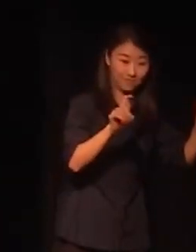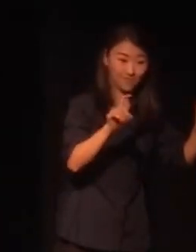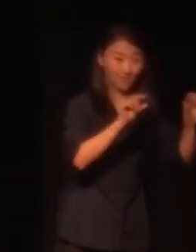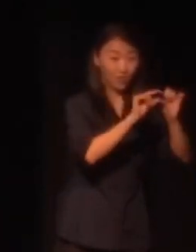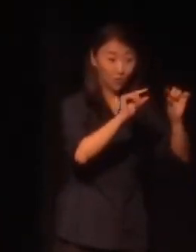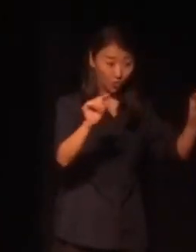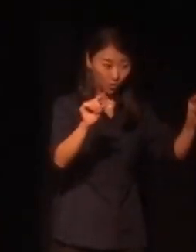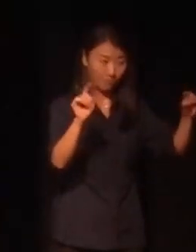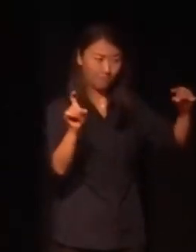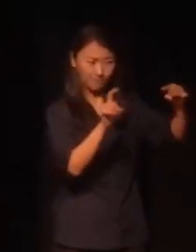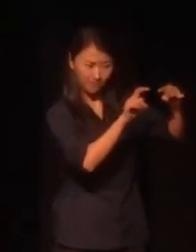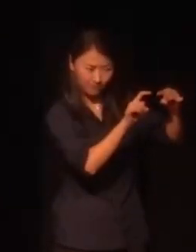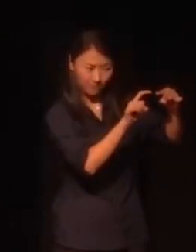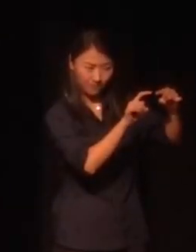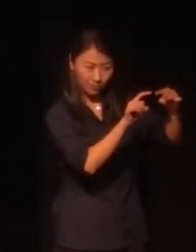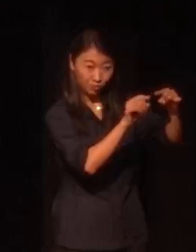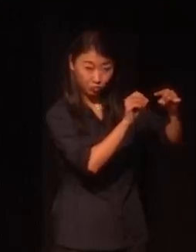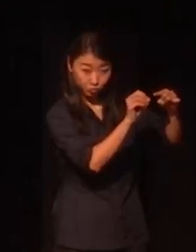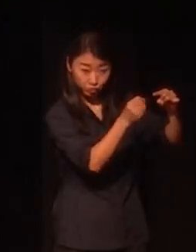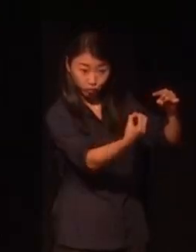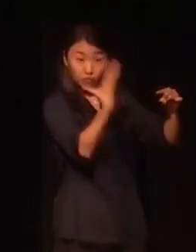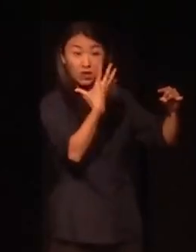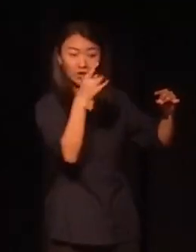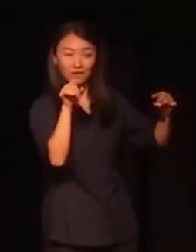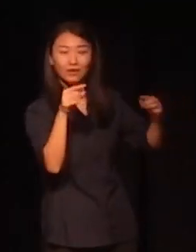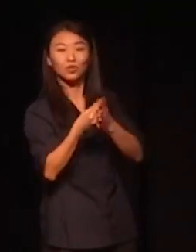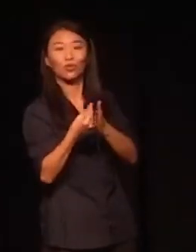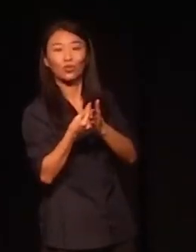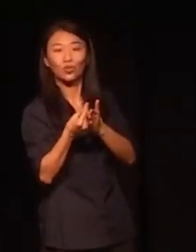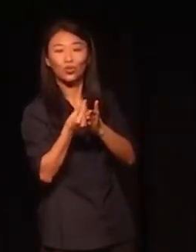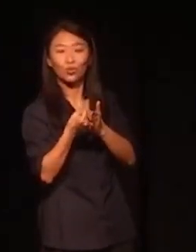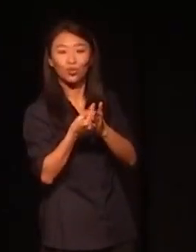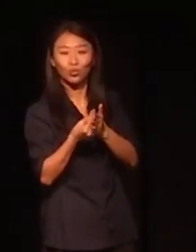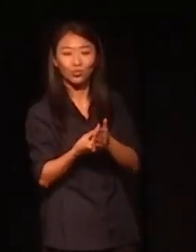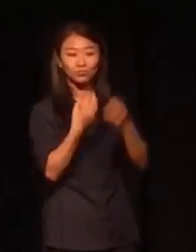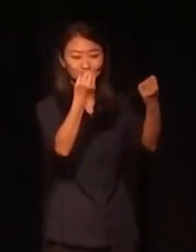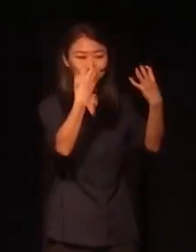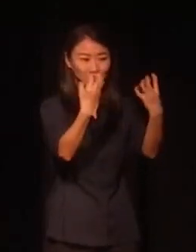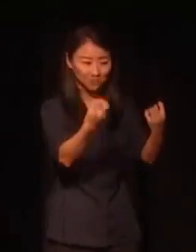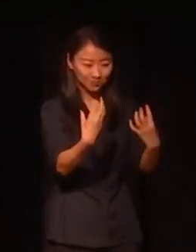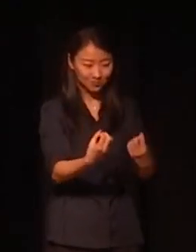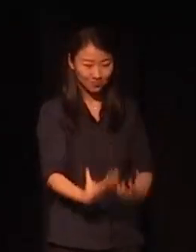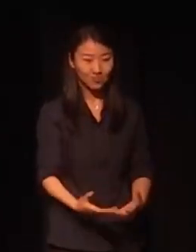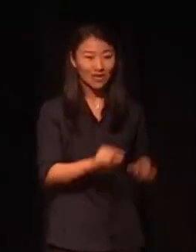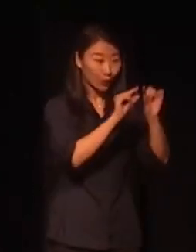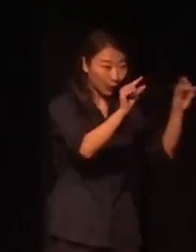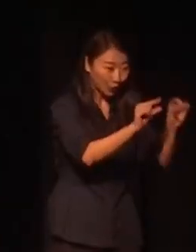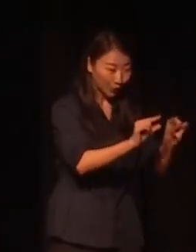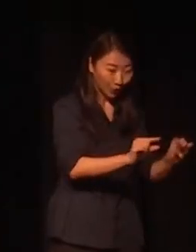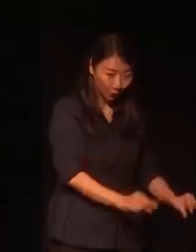sentence so that what comes out will be something like that. This is the so sentence by